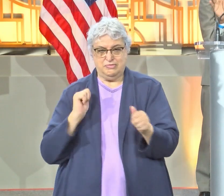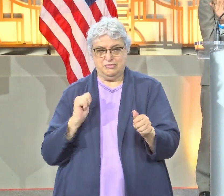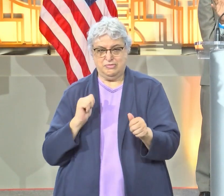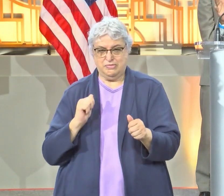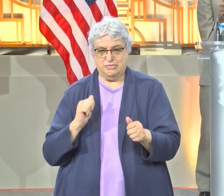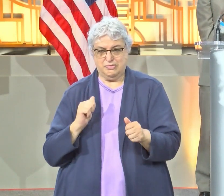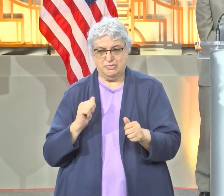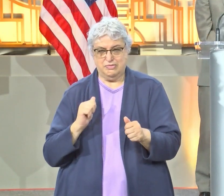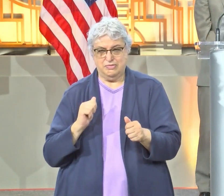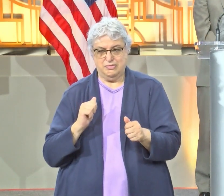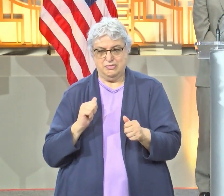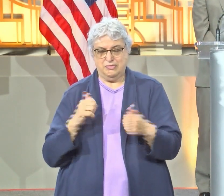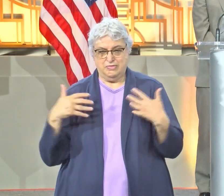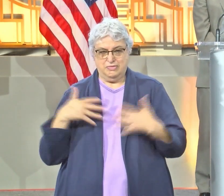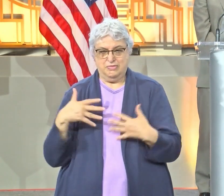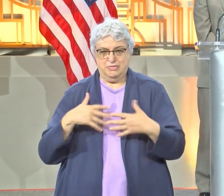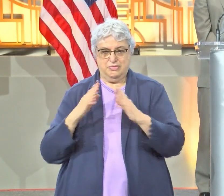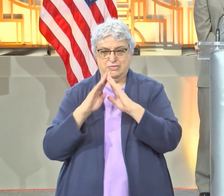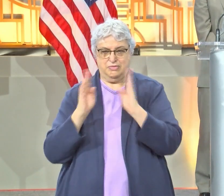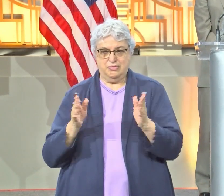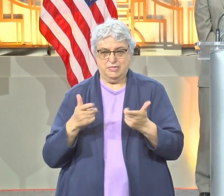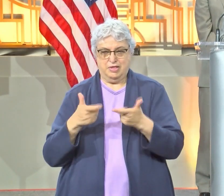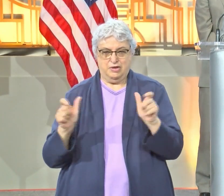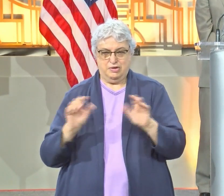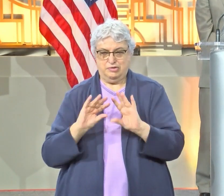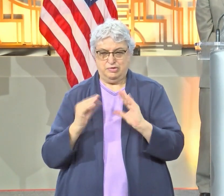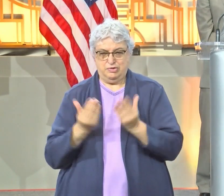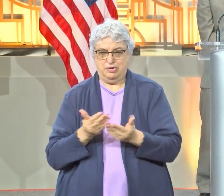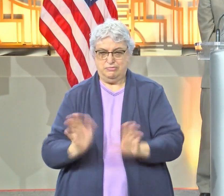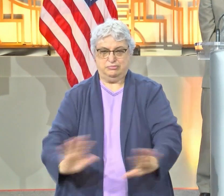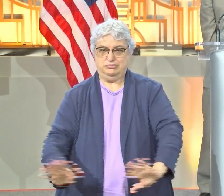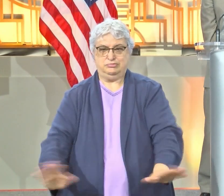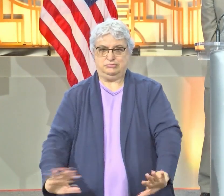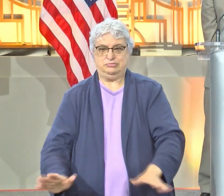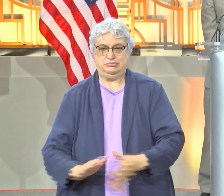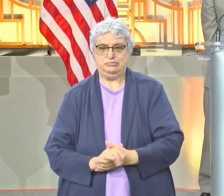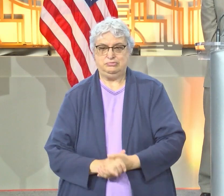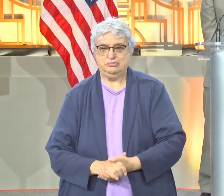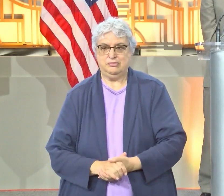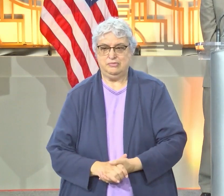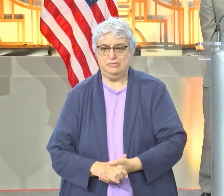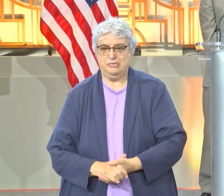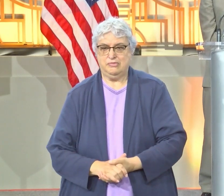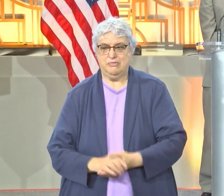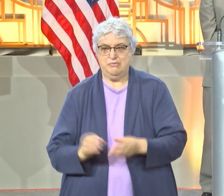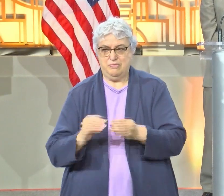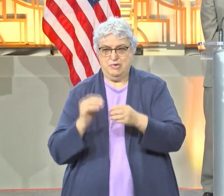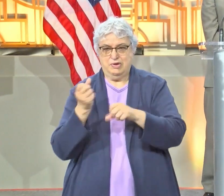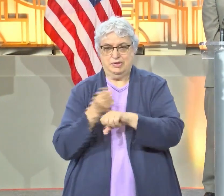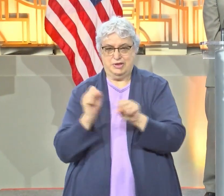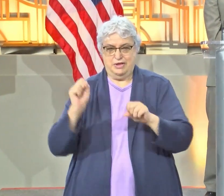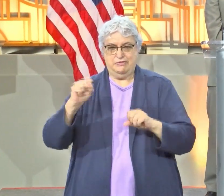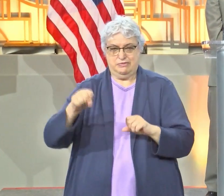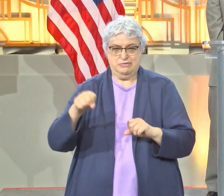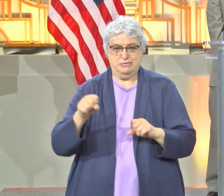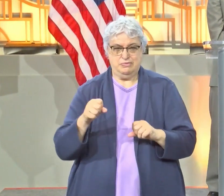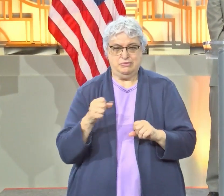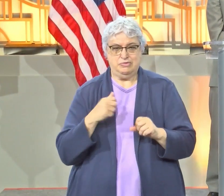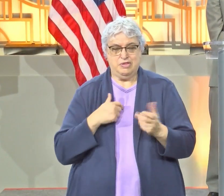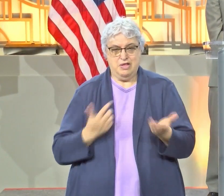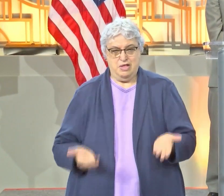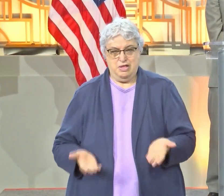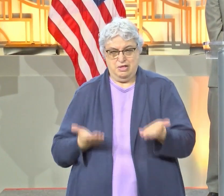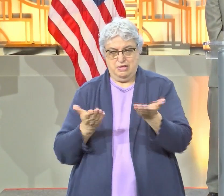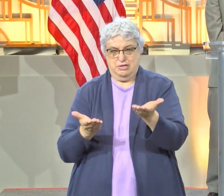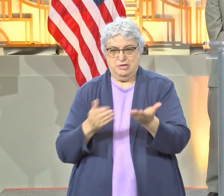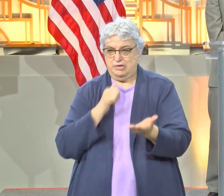haunted houses, especially in large groups. So there are safer options. What I would recommend,